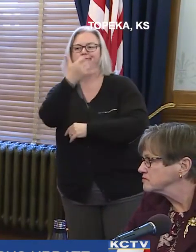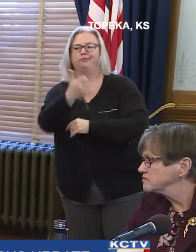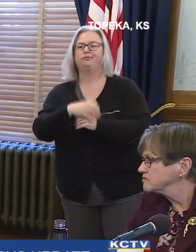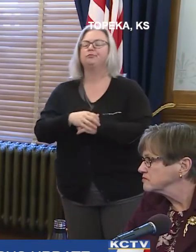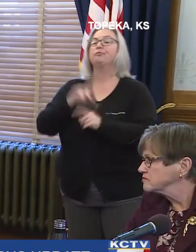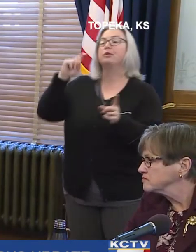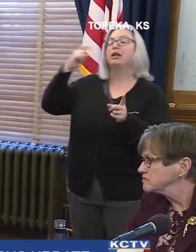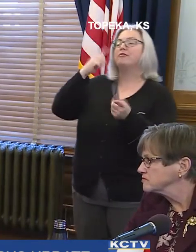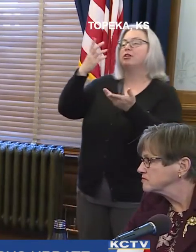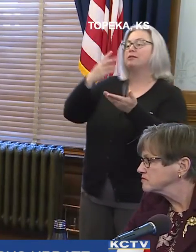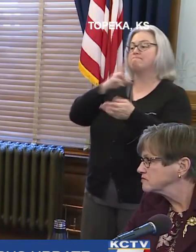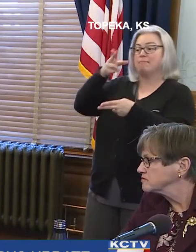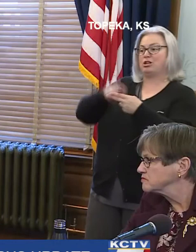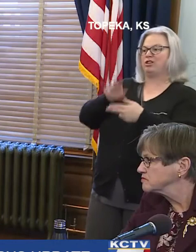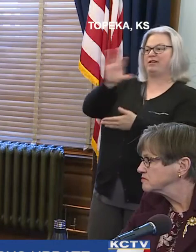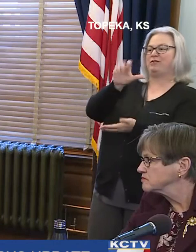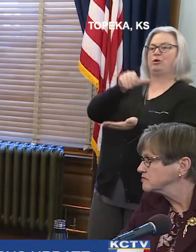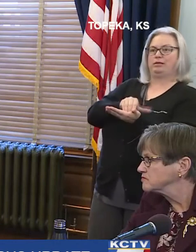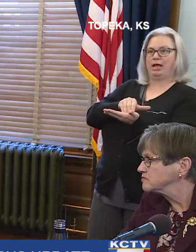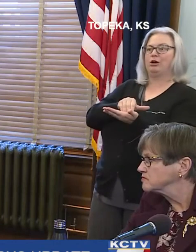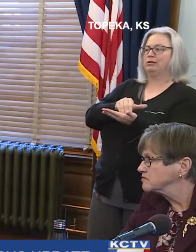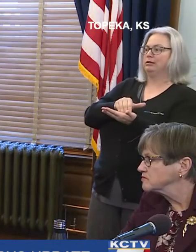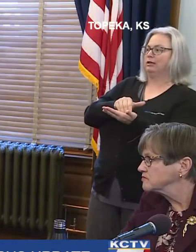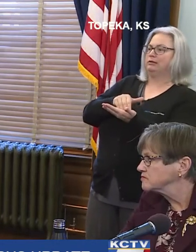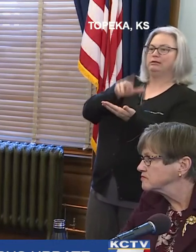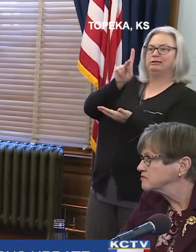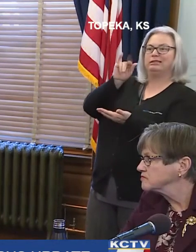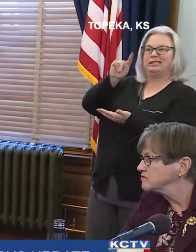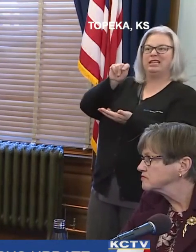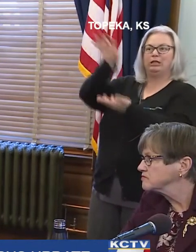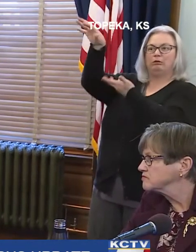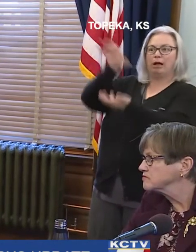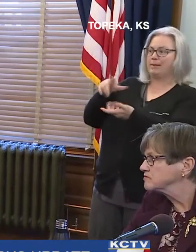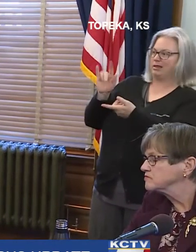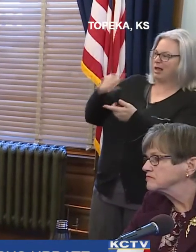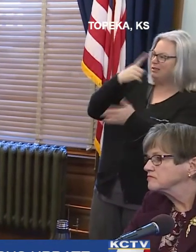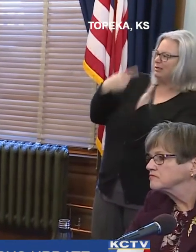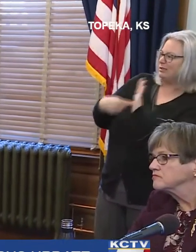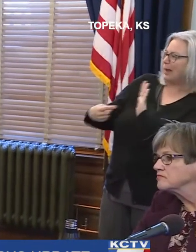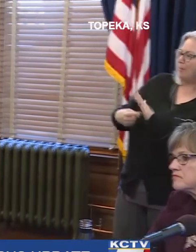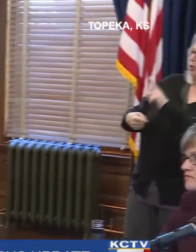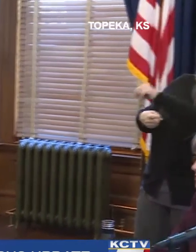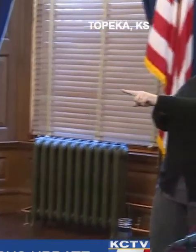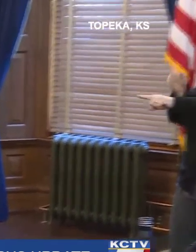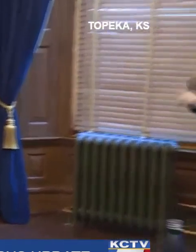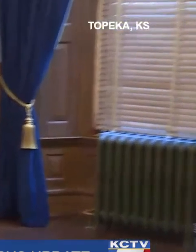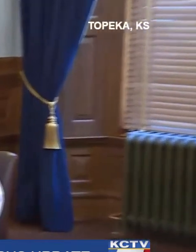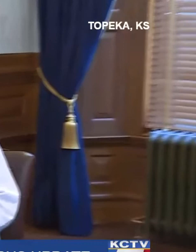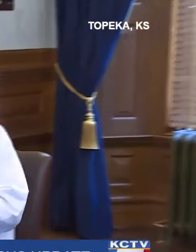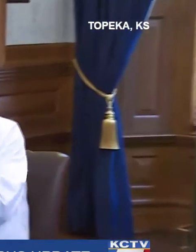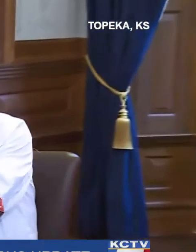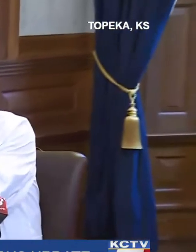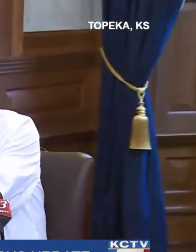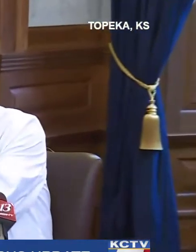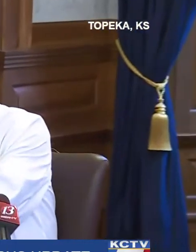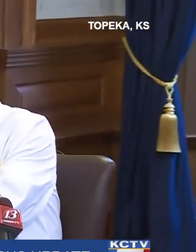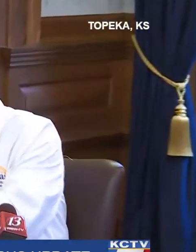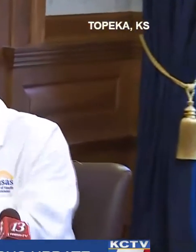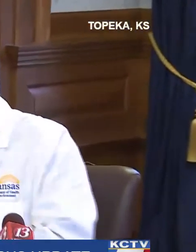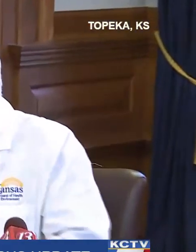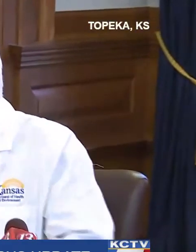500,000 kits that are going to be coming our way. This is an example of what it'll be. This is where it all starts, is with, it's